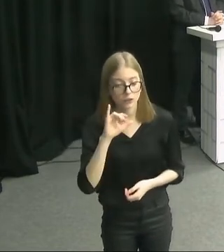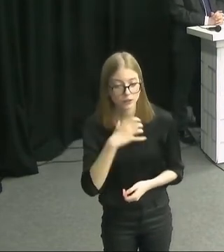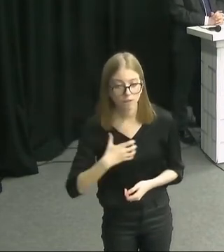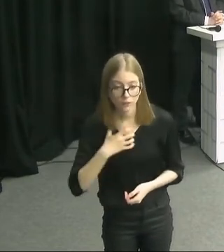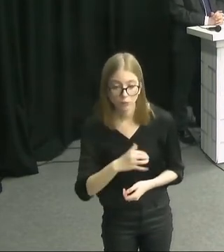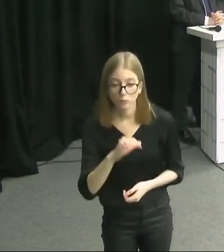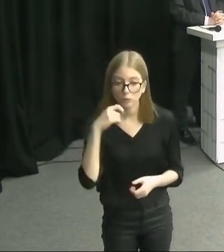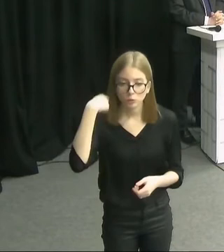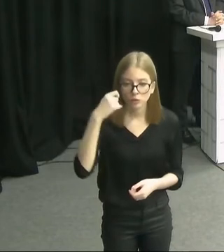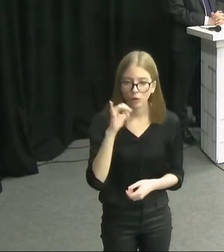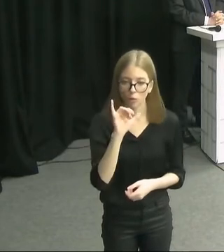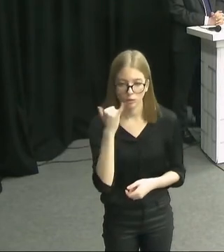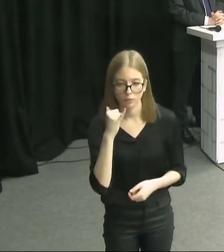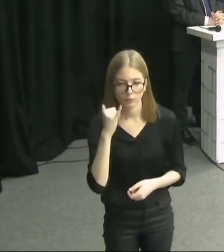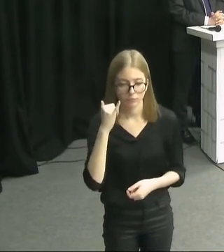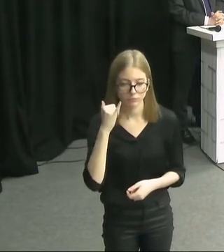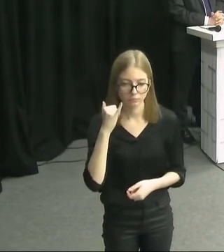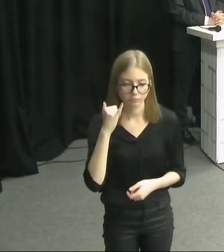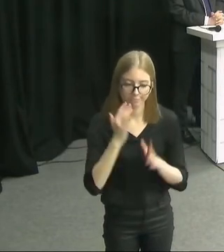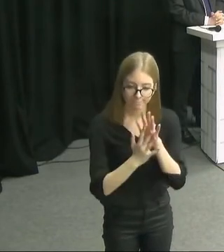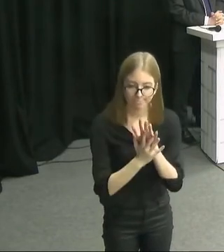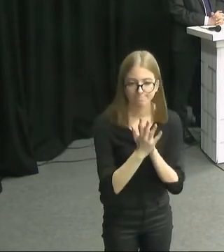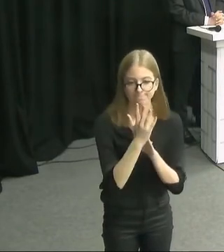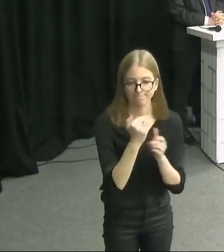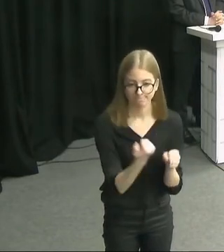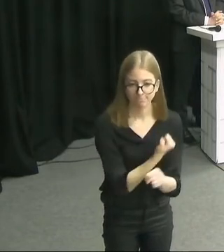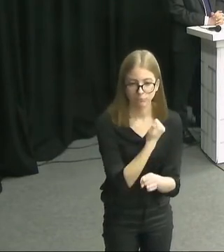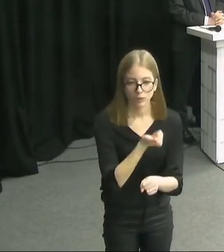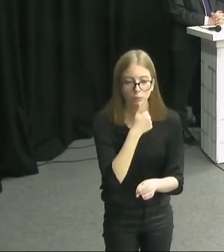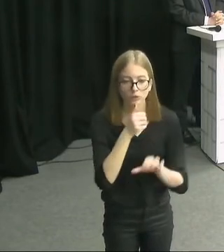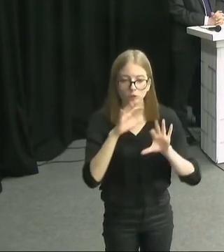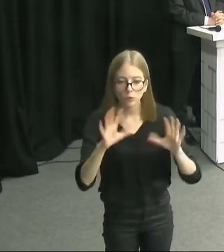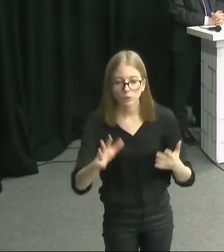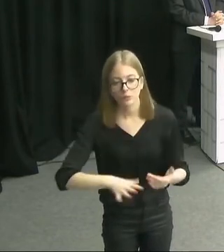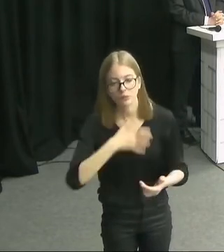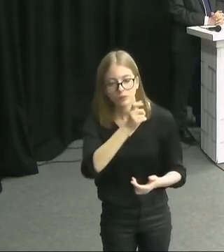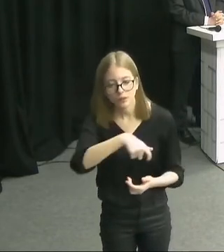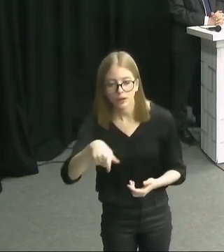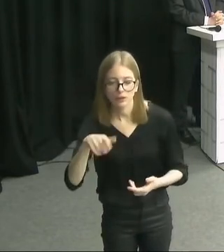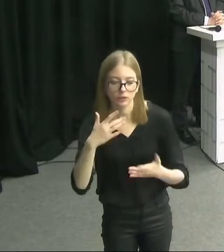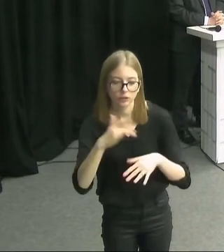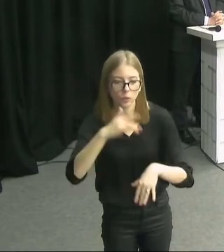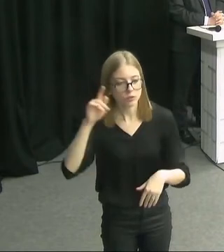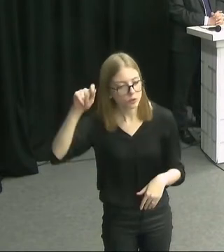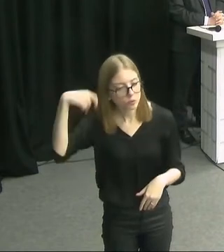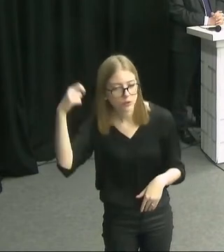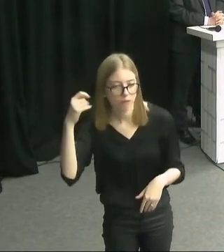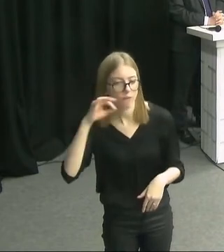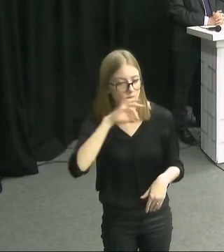a lot from the university are ready to give a lot to the university and to share their success.